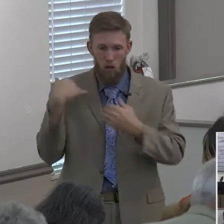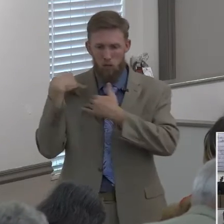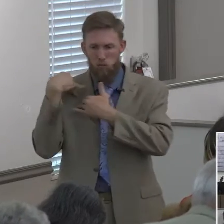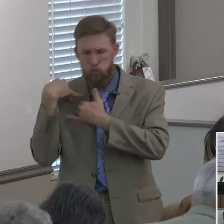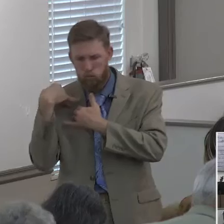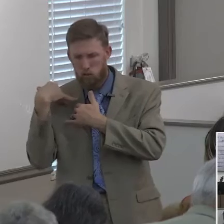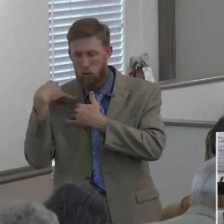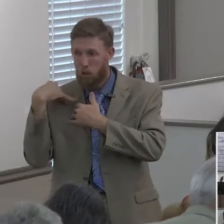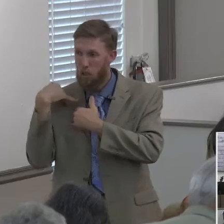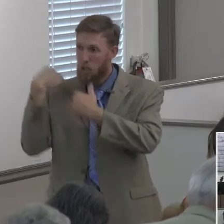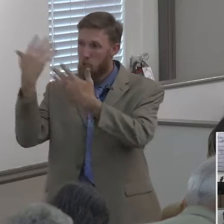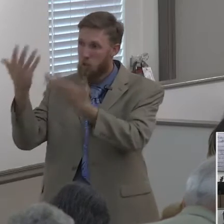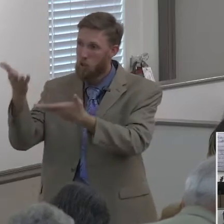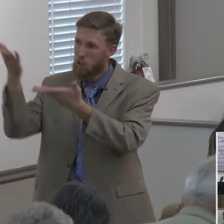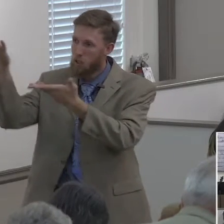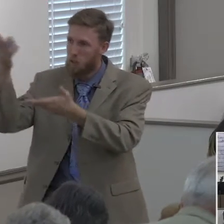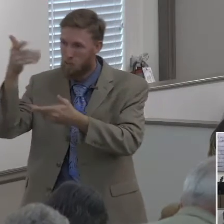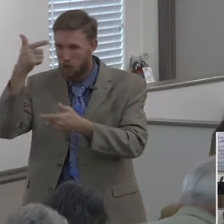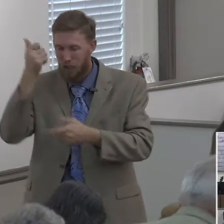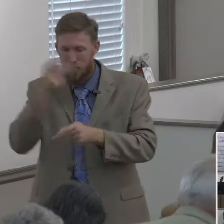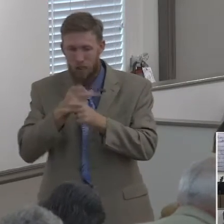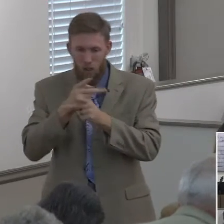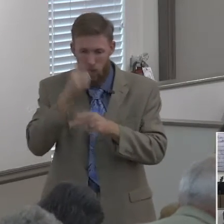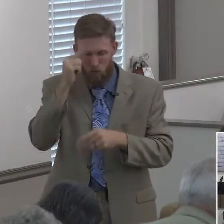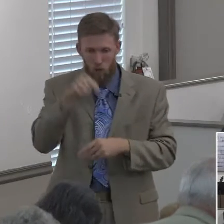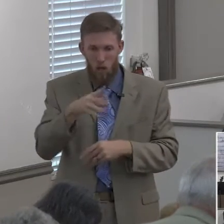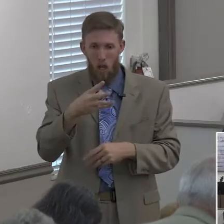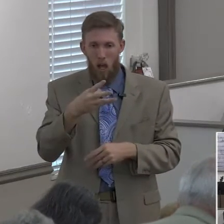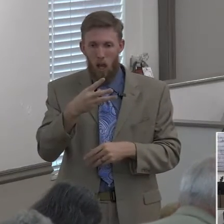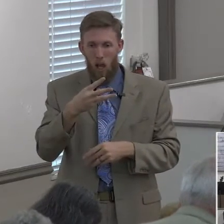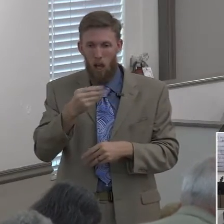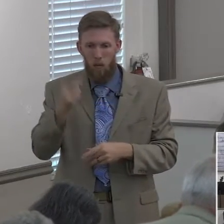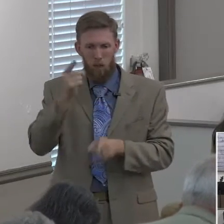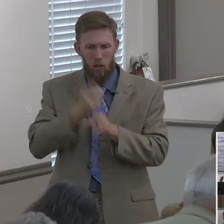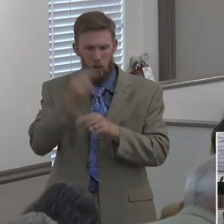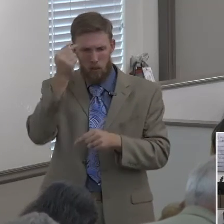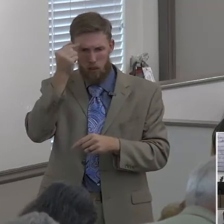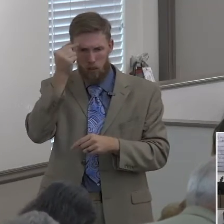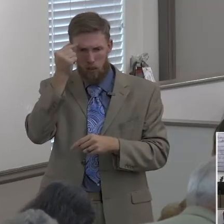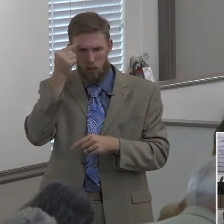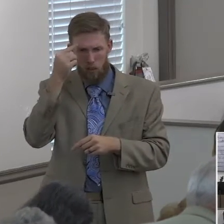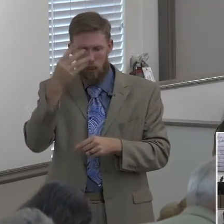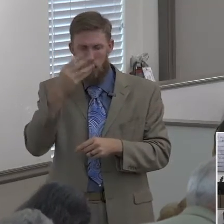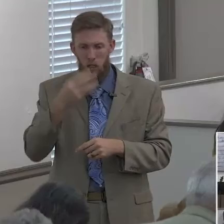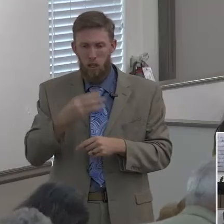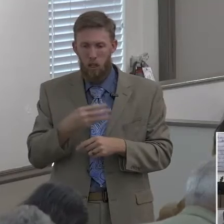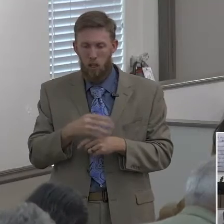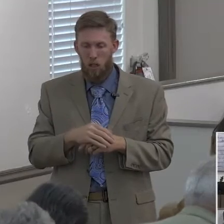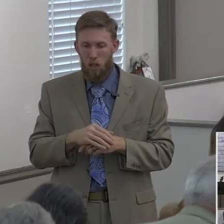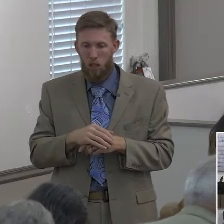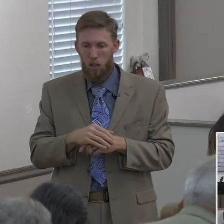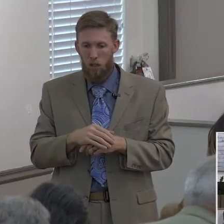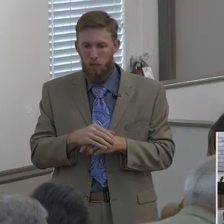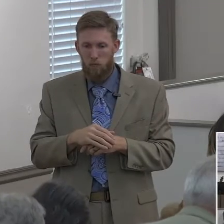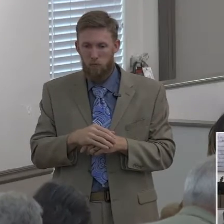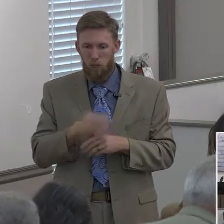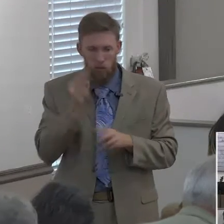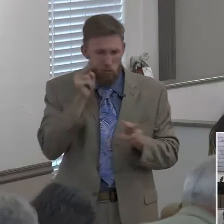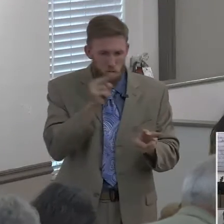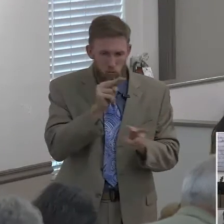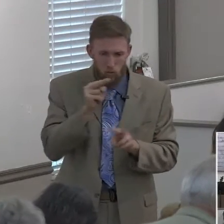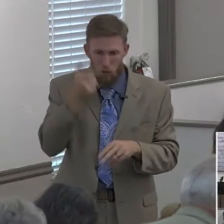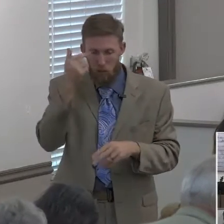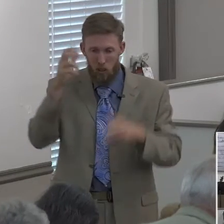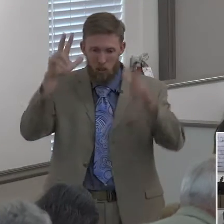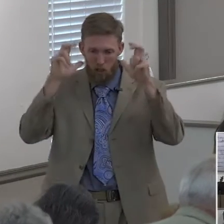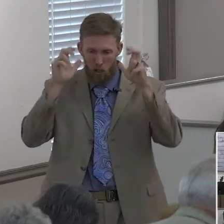upon Him, for He careth for you. Be sober, be vigilant, because your adversary, the devil, is a roaring lion, walketh about